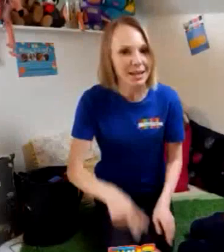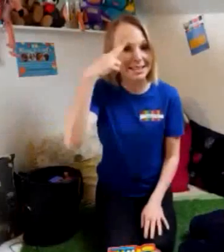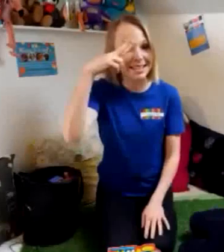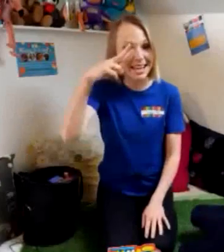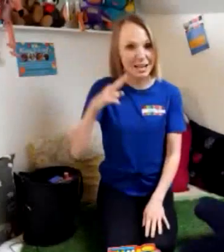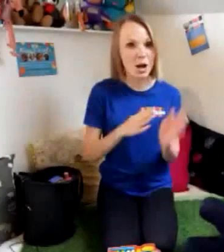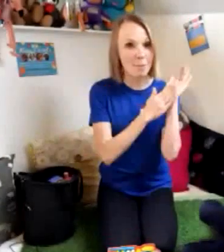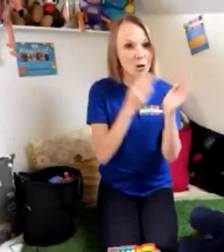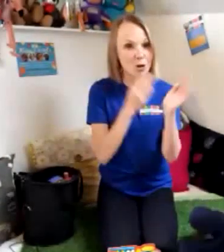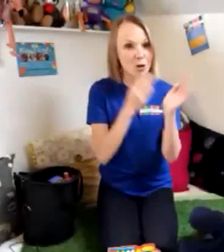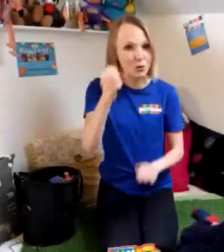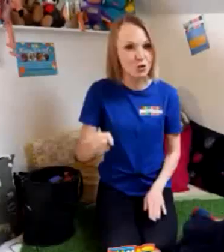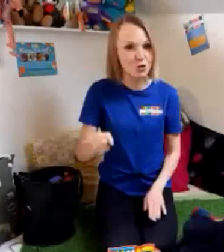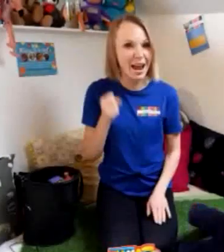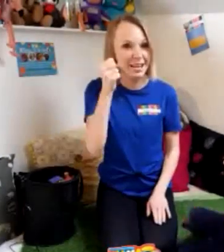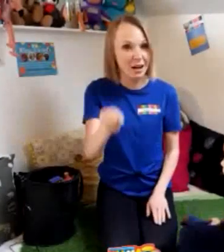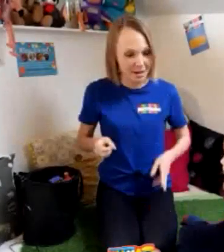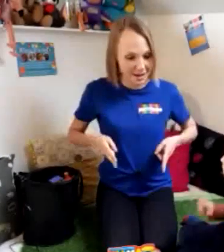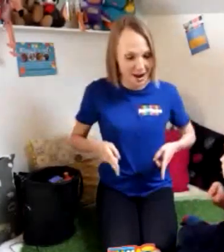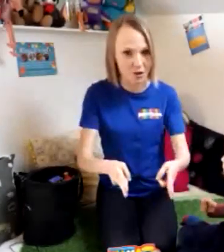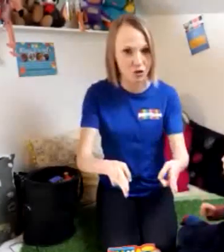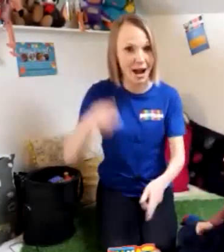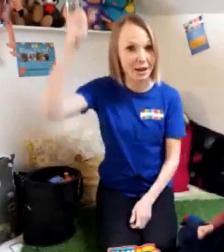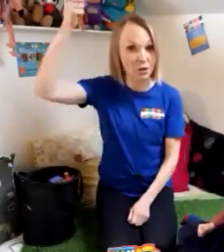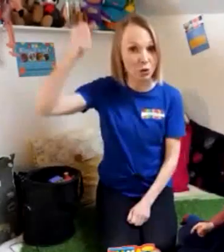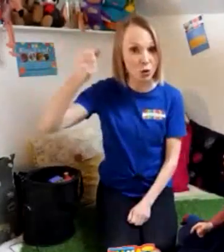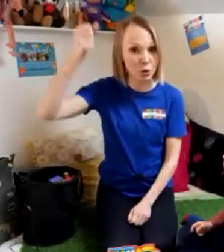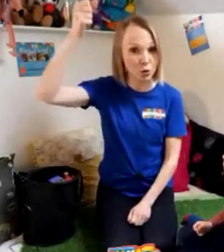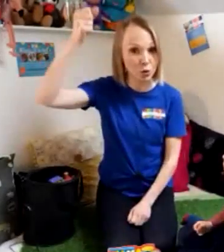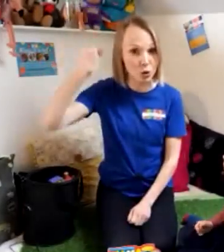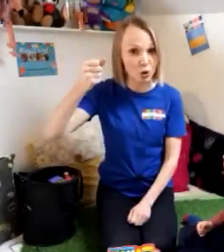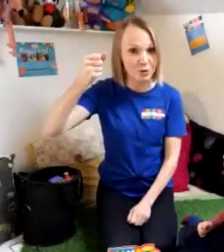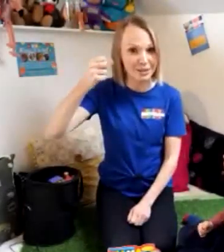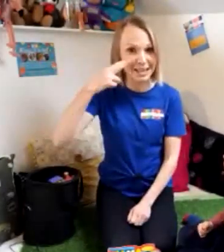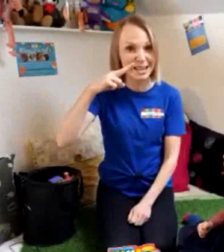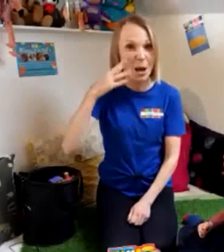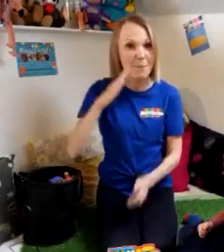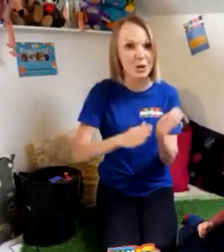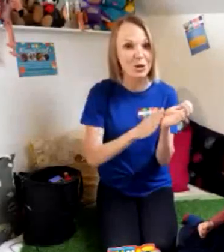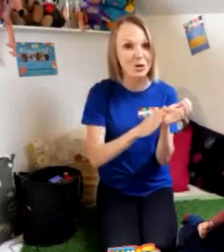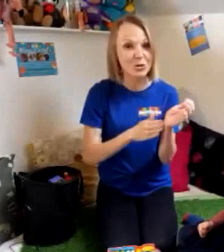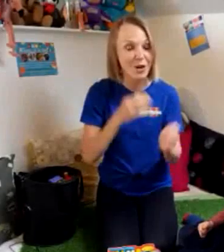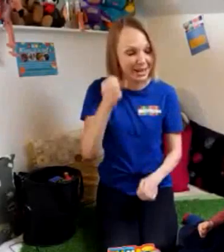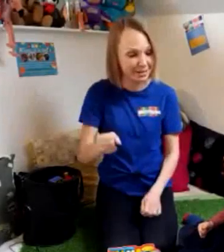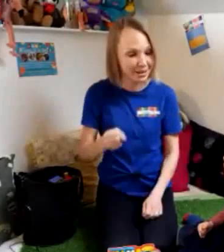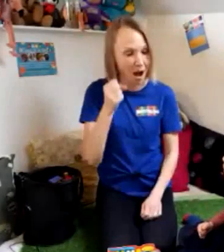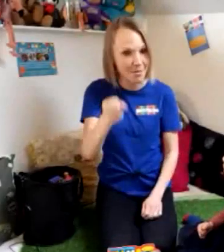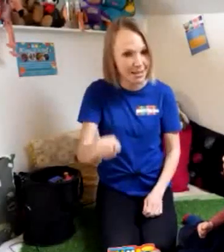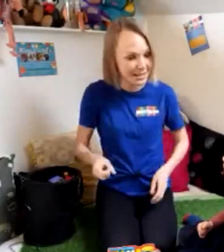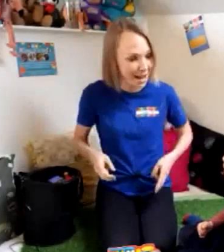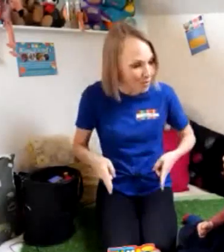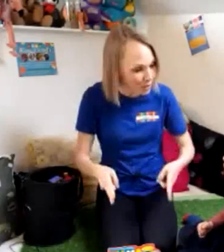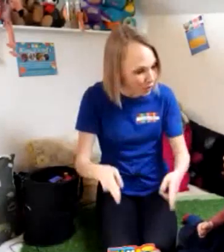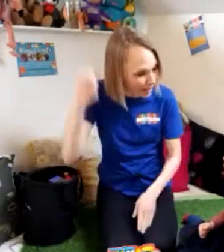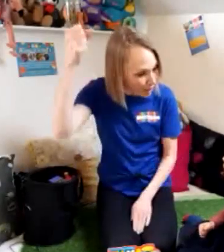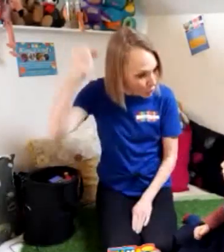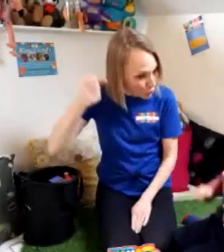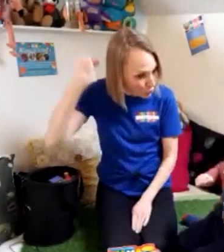the blue train coming down the track. Choo-choo, see the blue train is coming down the track.